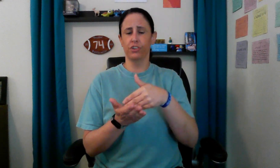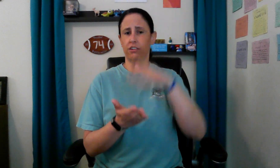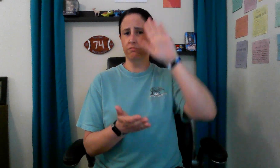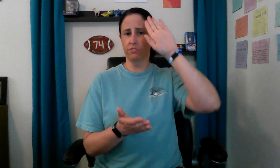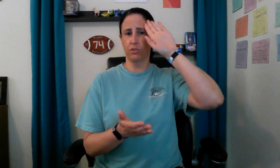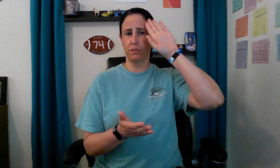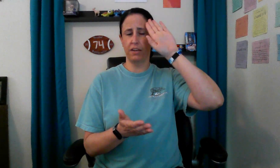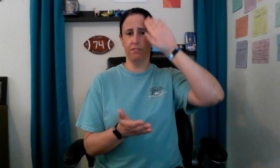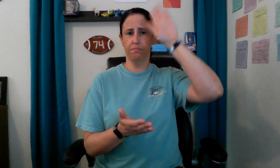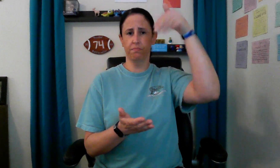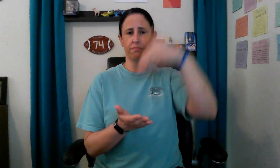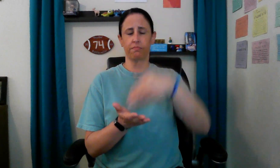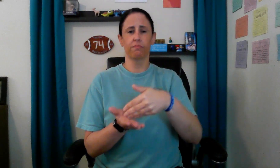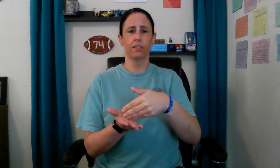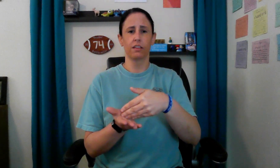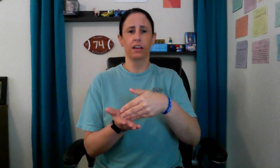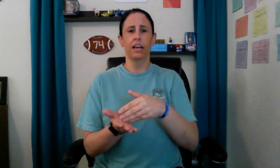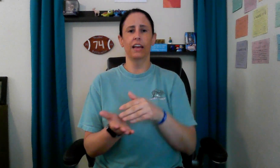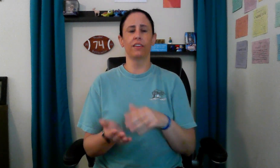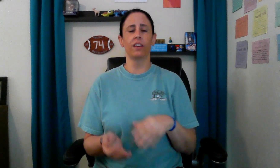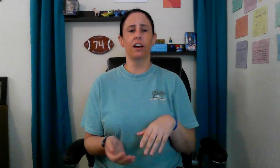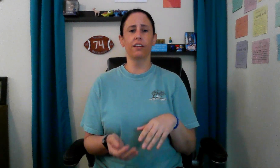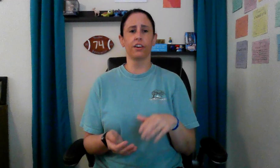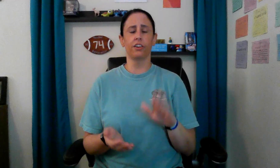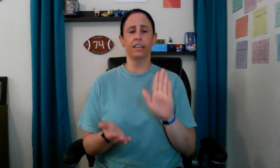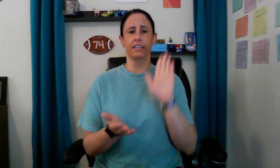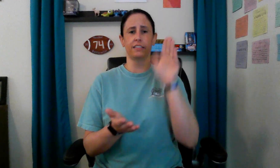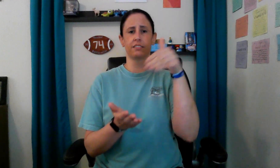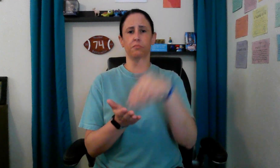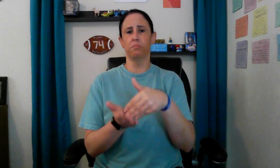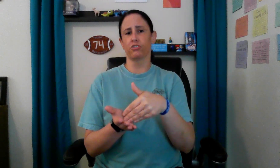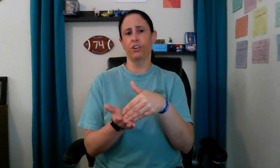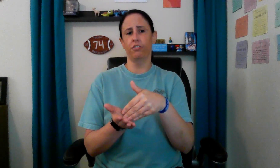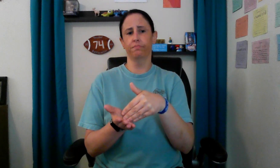Montreal, so up here. And then the other is Montreal.